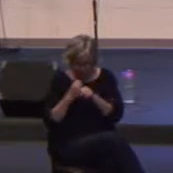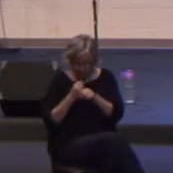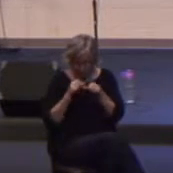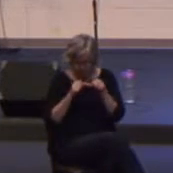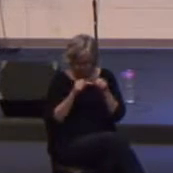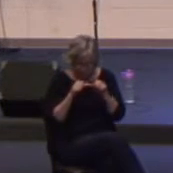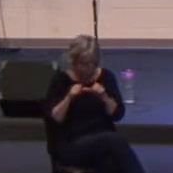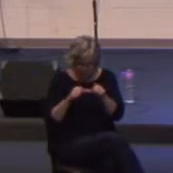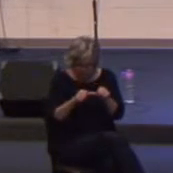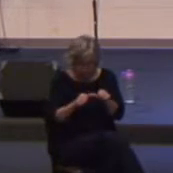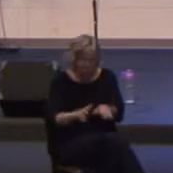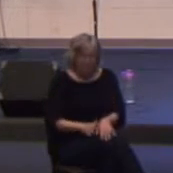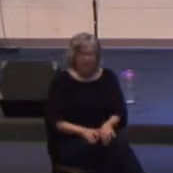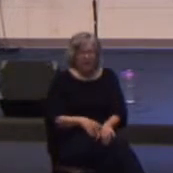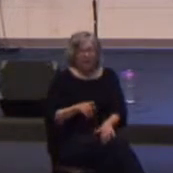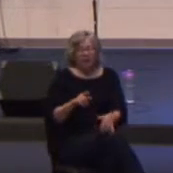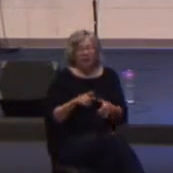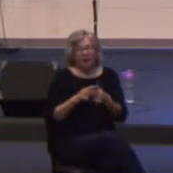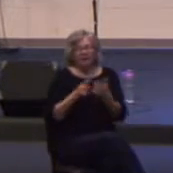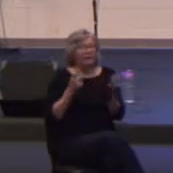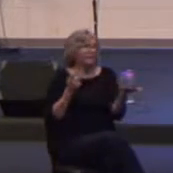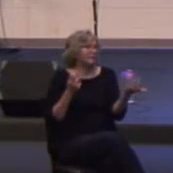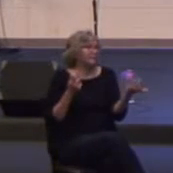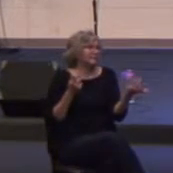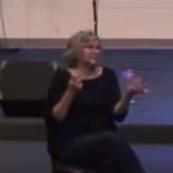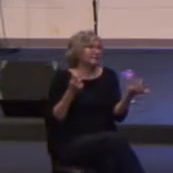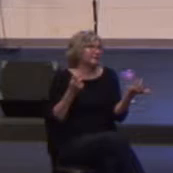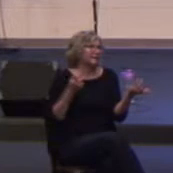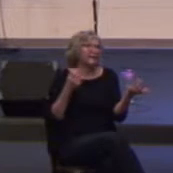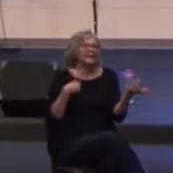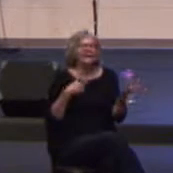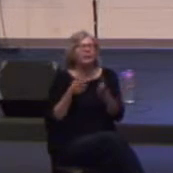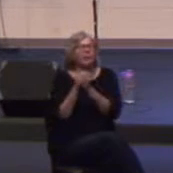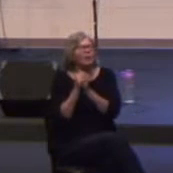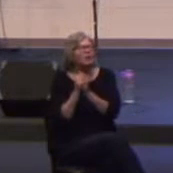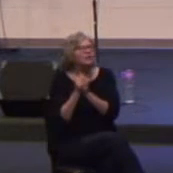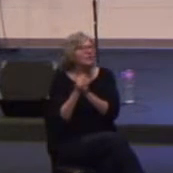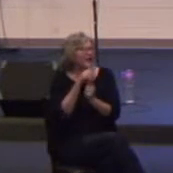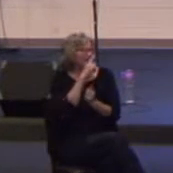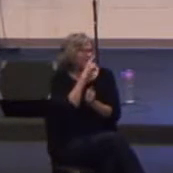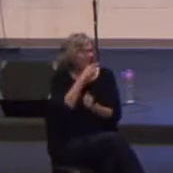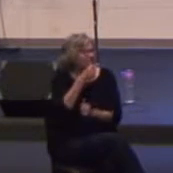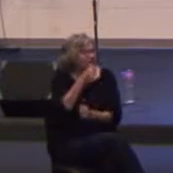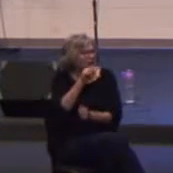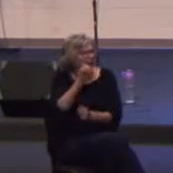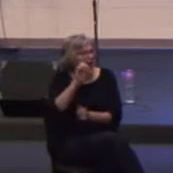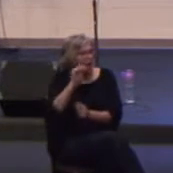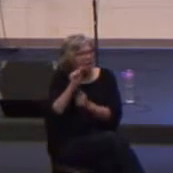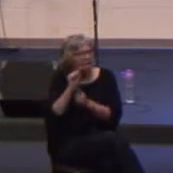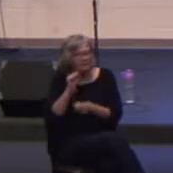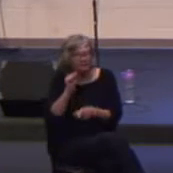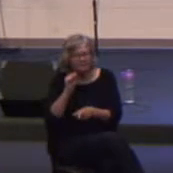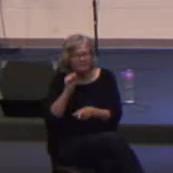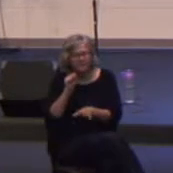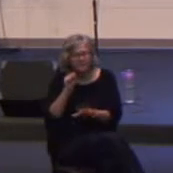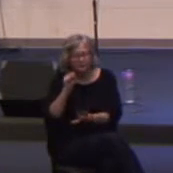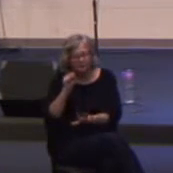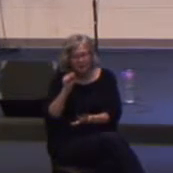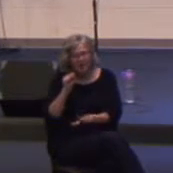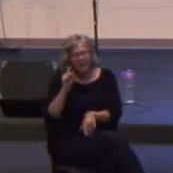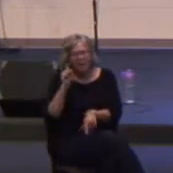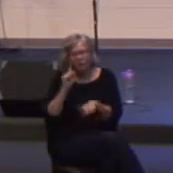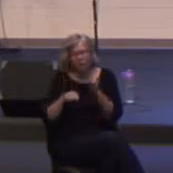author said, you cannot uproot false gods. You can't just sort of pull them out of the ground and throw them away and assume they're gone. I mean, try that with the weeds